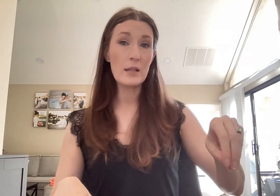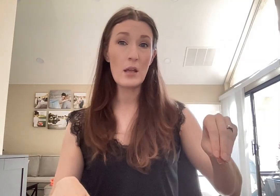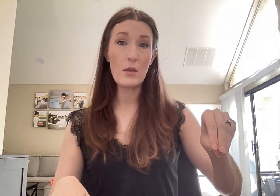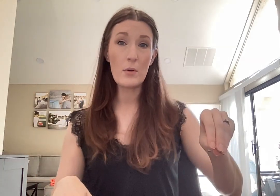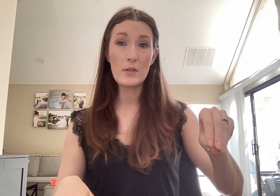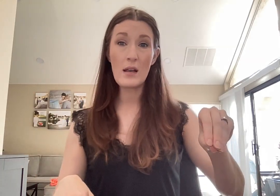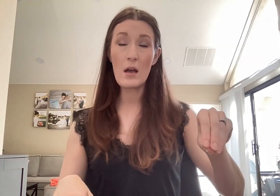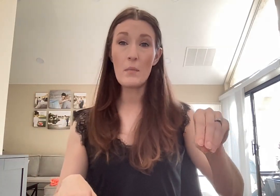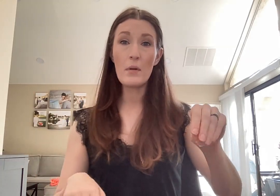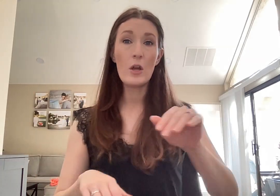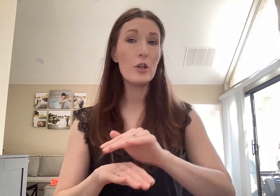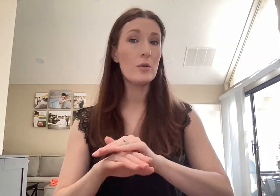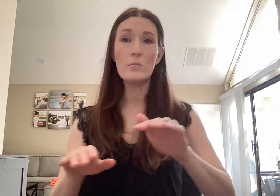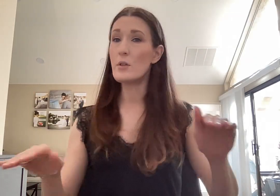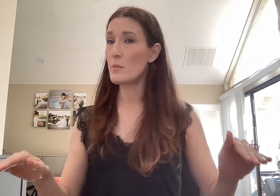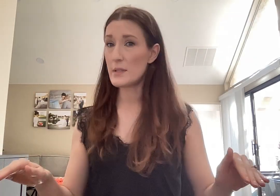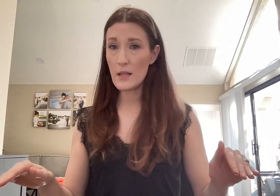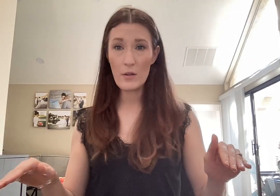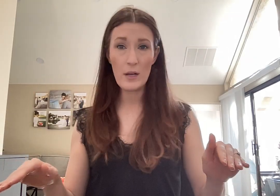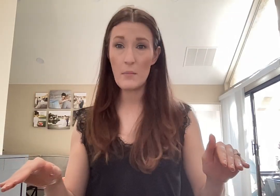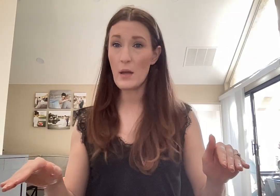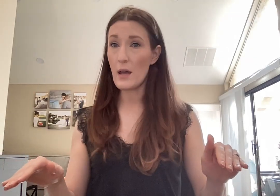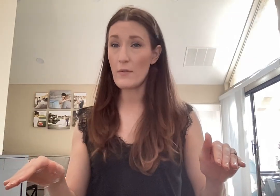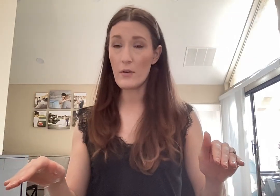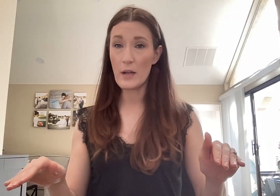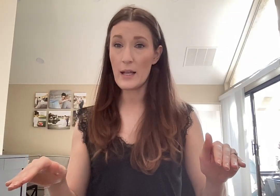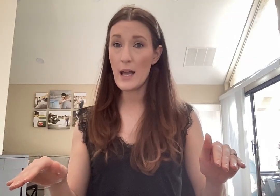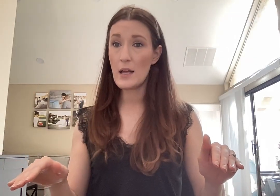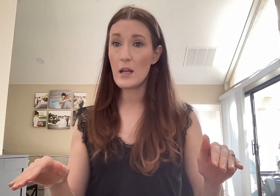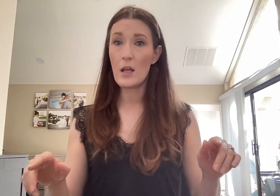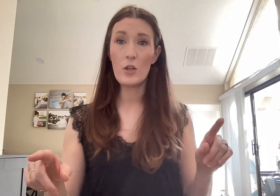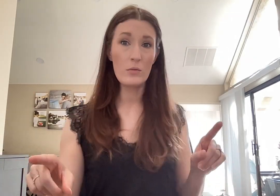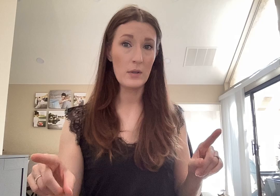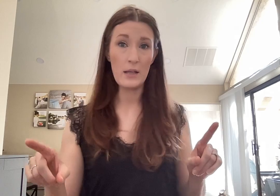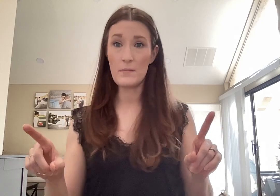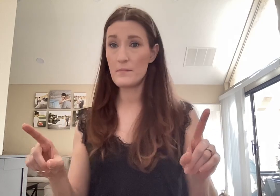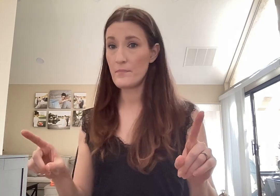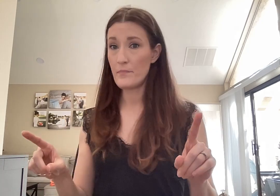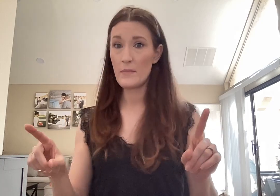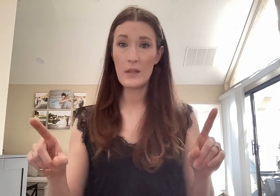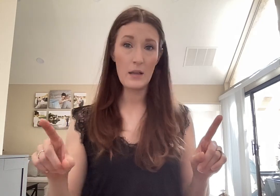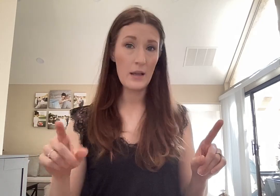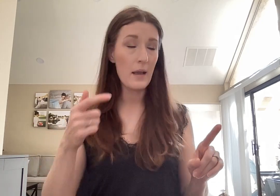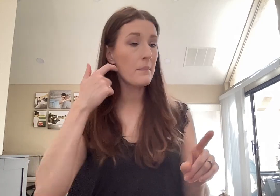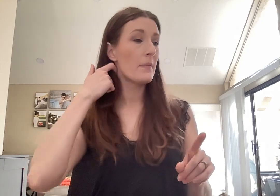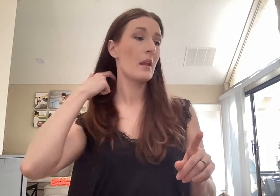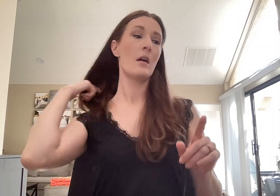the other person up, you don't say their name ever again, you lean. Okay.